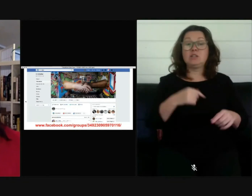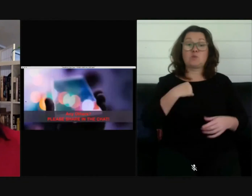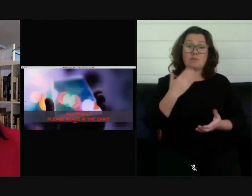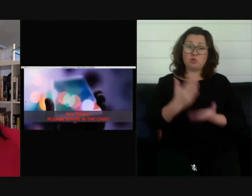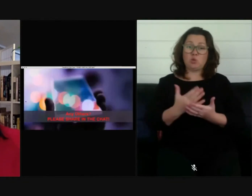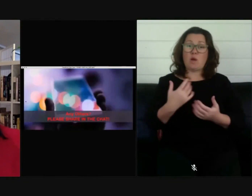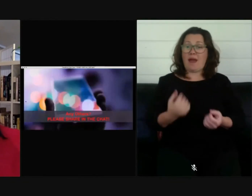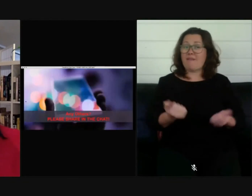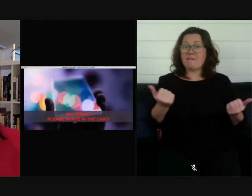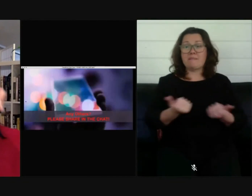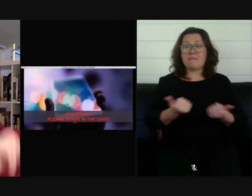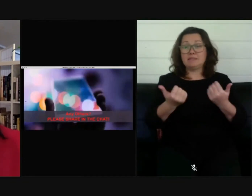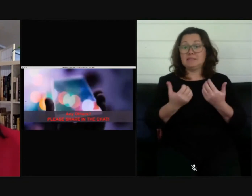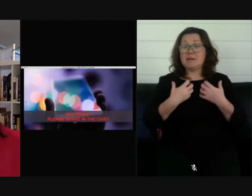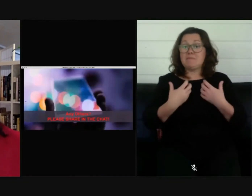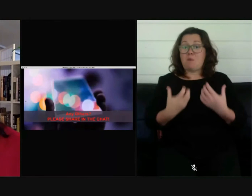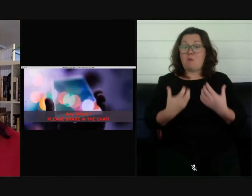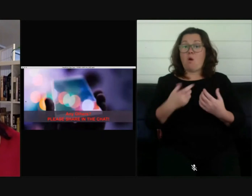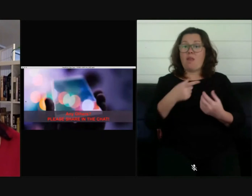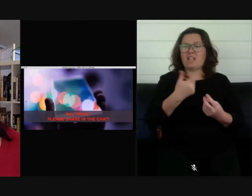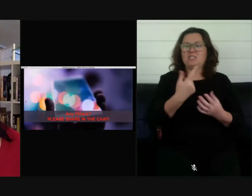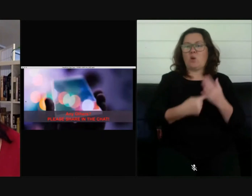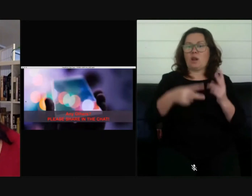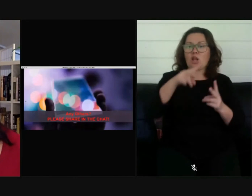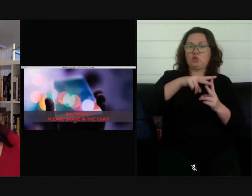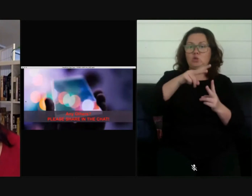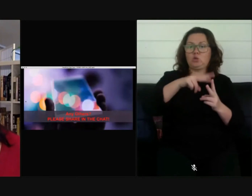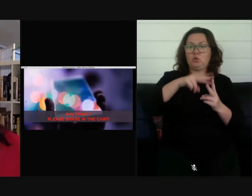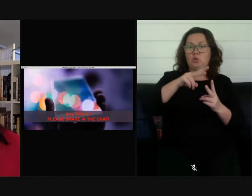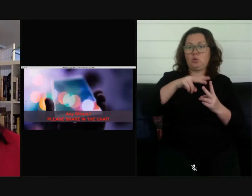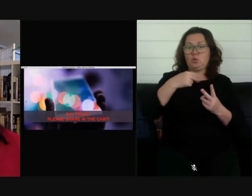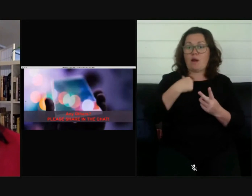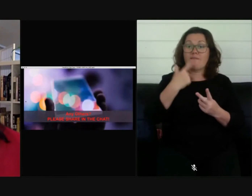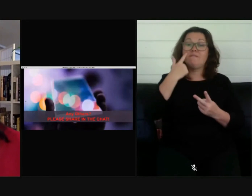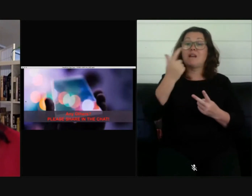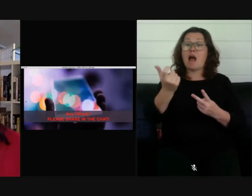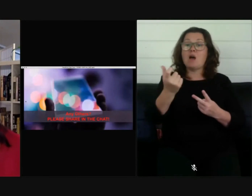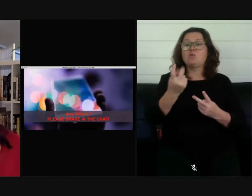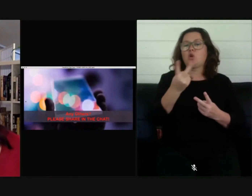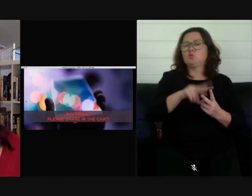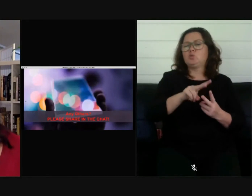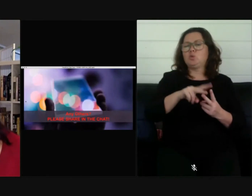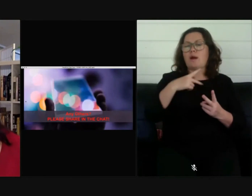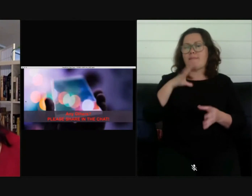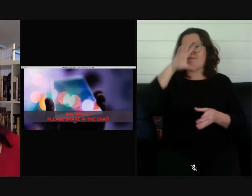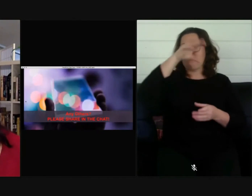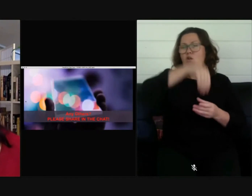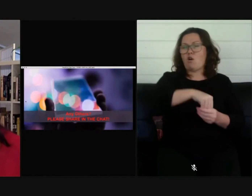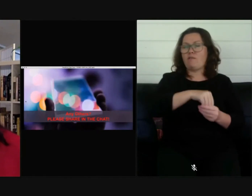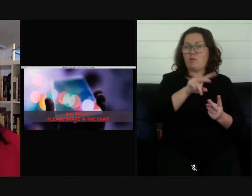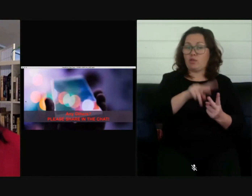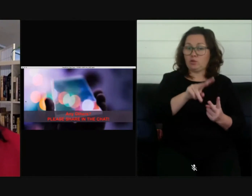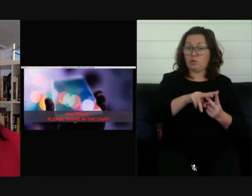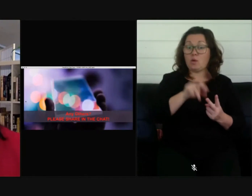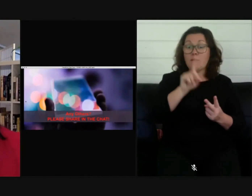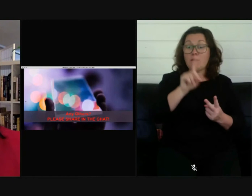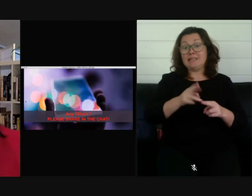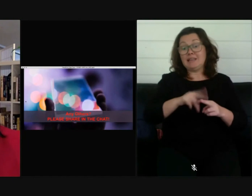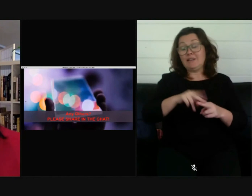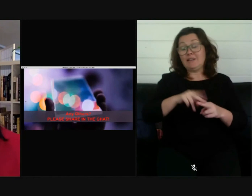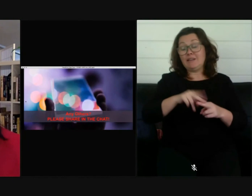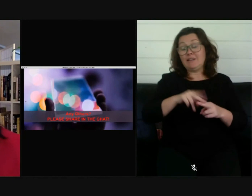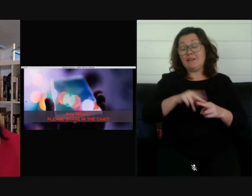were 2 that I found, 2 that I am actually involved in. Please, if you know of any others, pop them into the